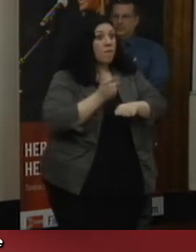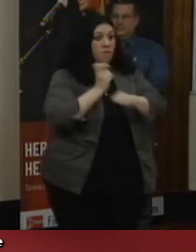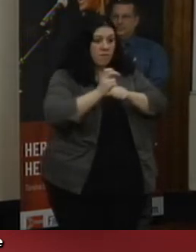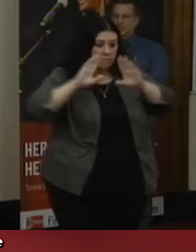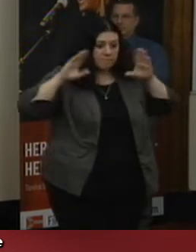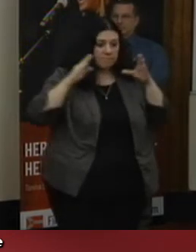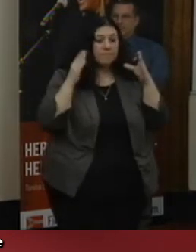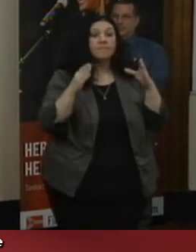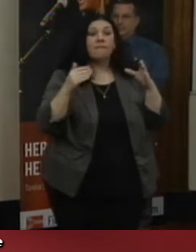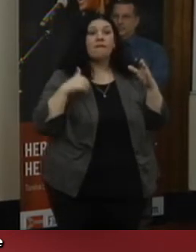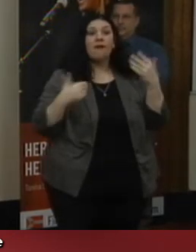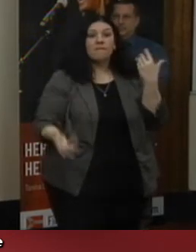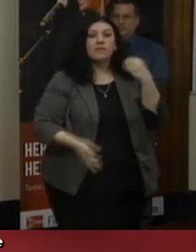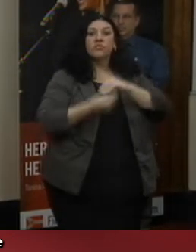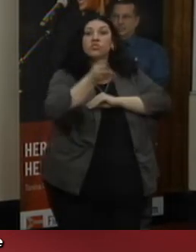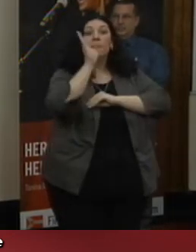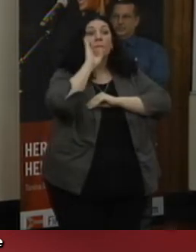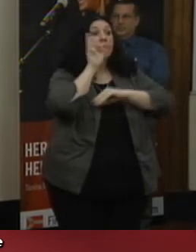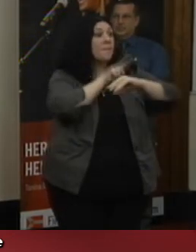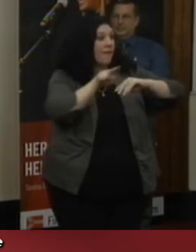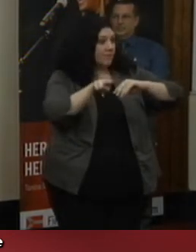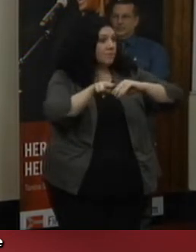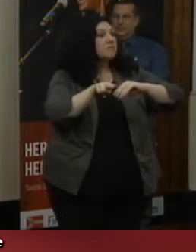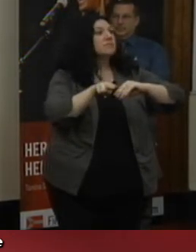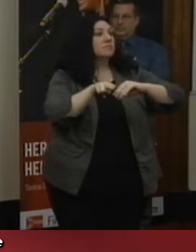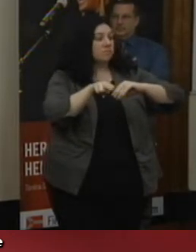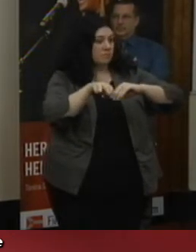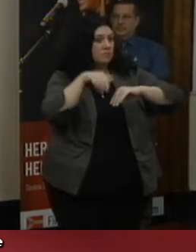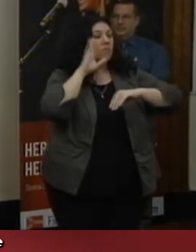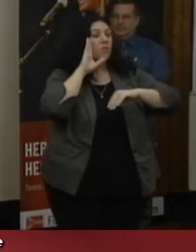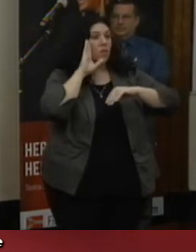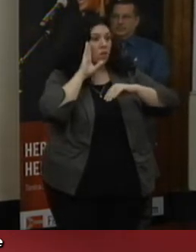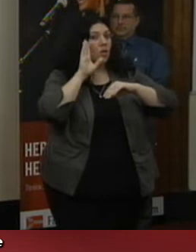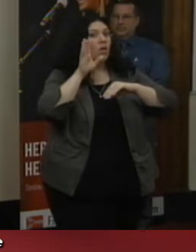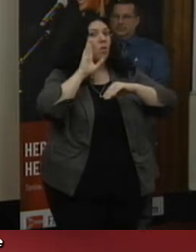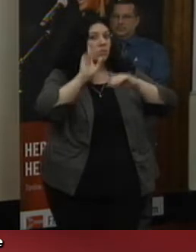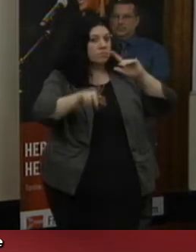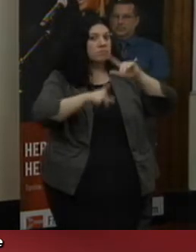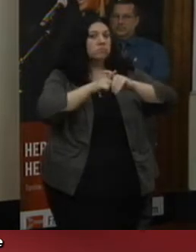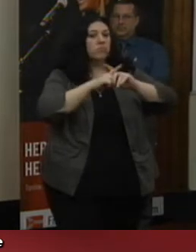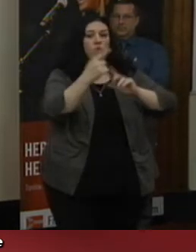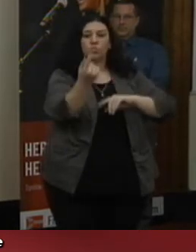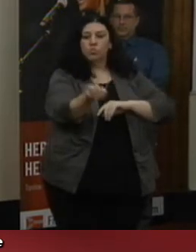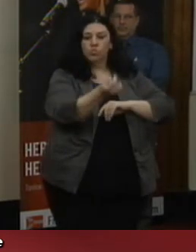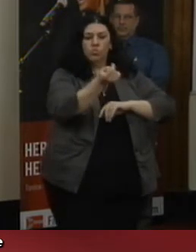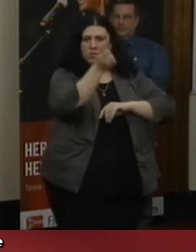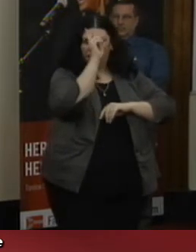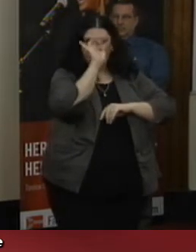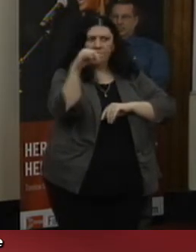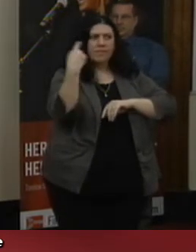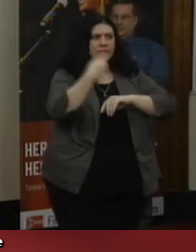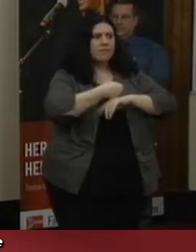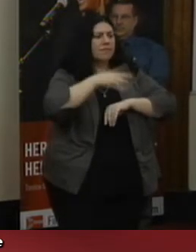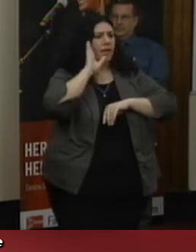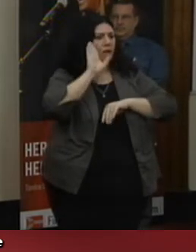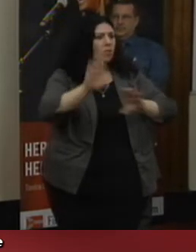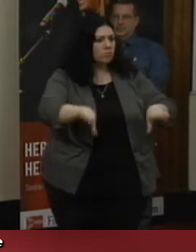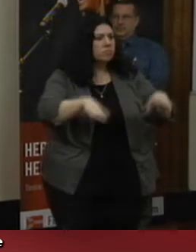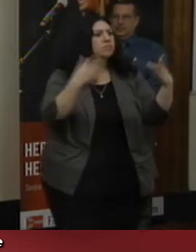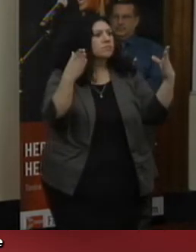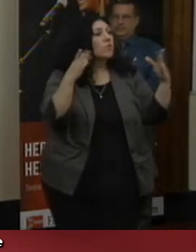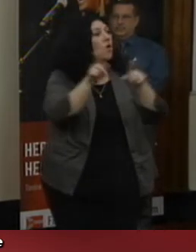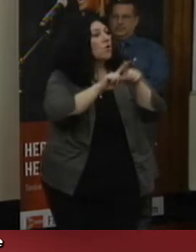We have some additional beds that are coming online. Tuesday, I believe, is the day. We also